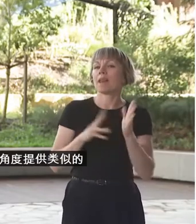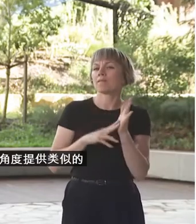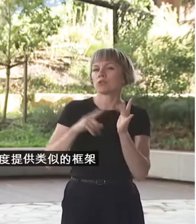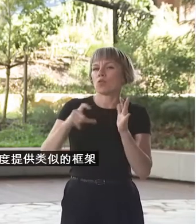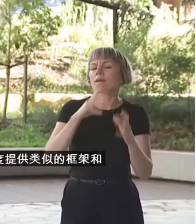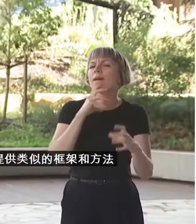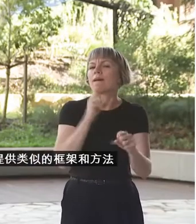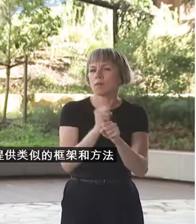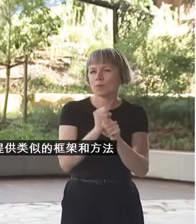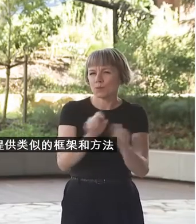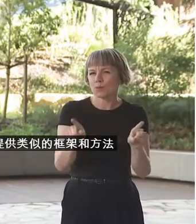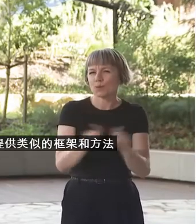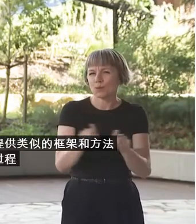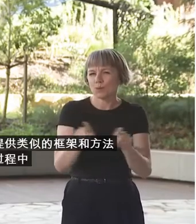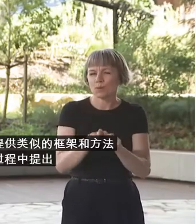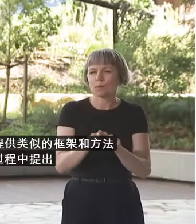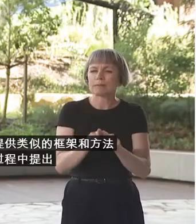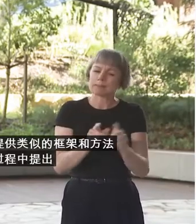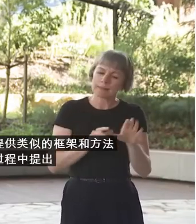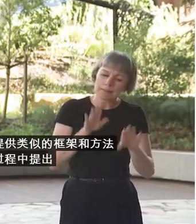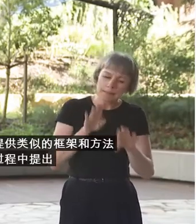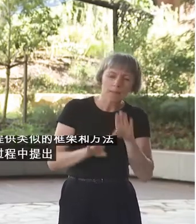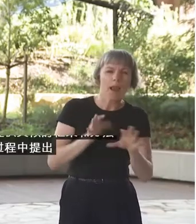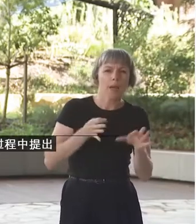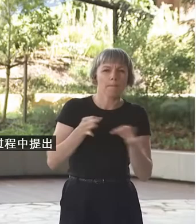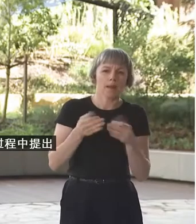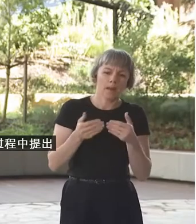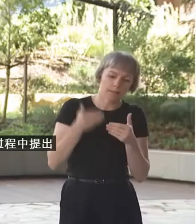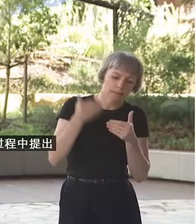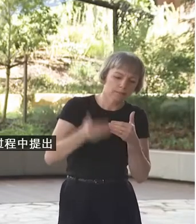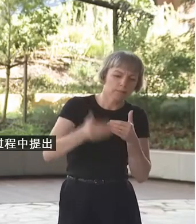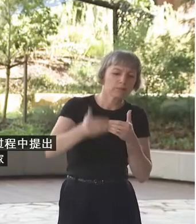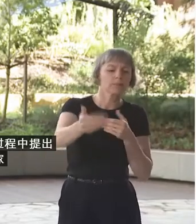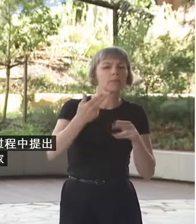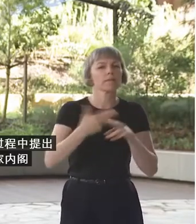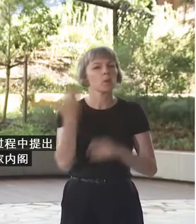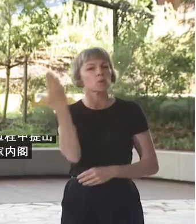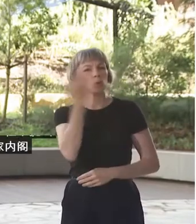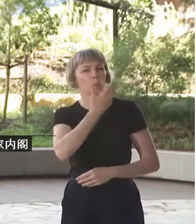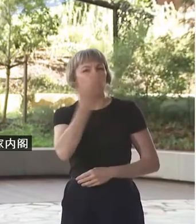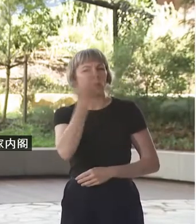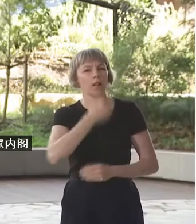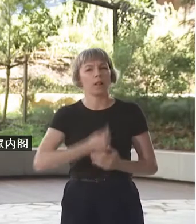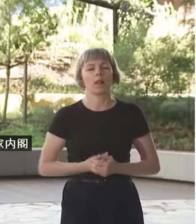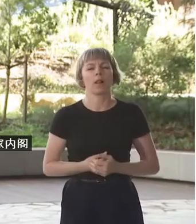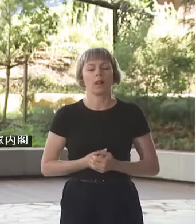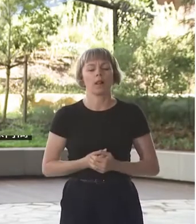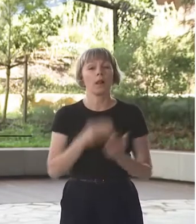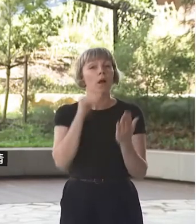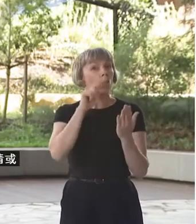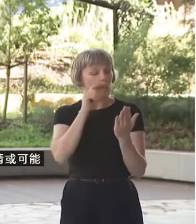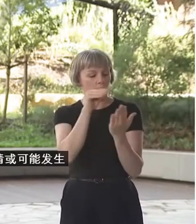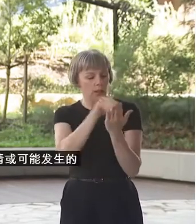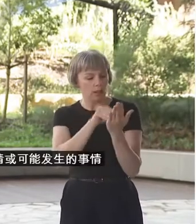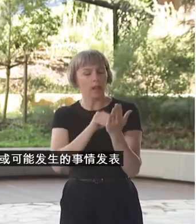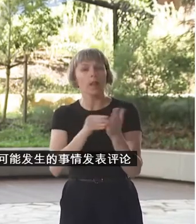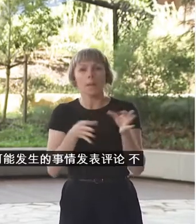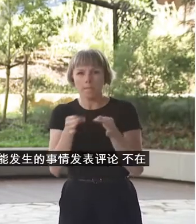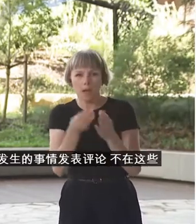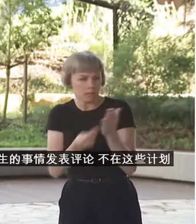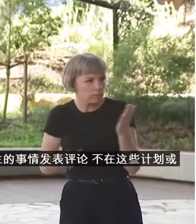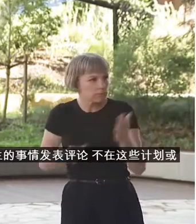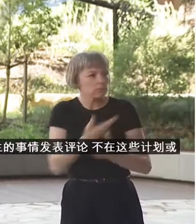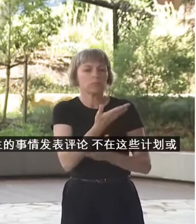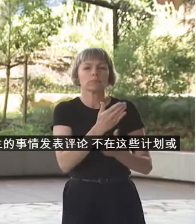operational perspective as we move through that. And we will present those plans to the National Cabinet. I don't want to give a running commentary on what may or may not be in